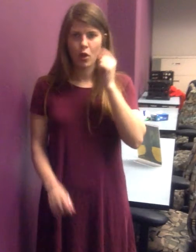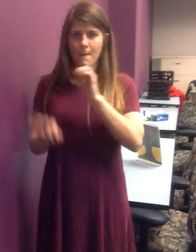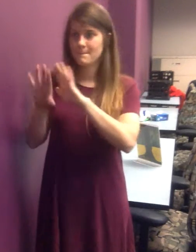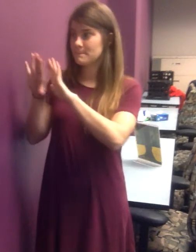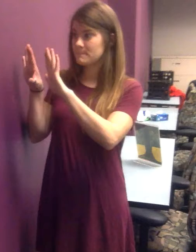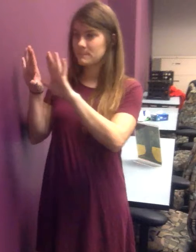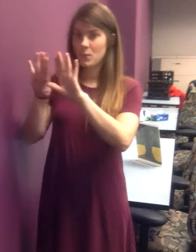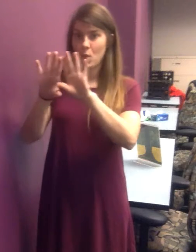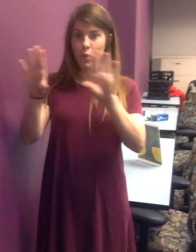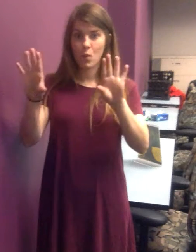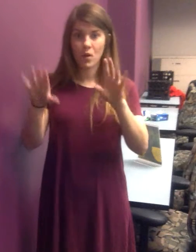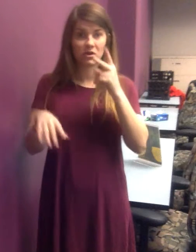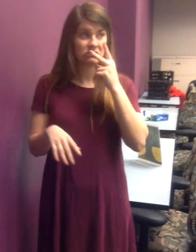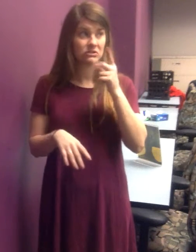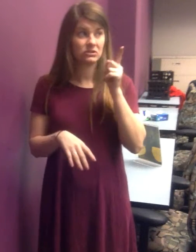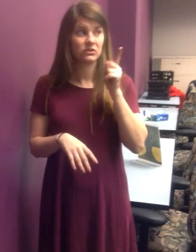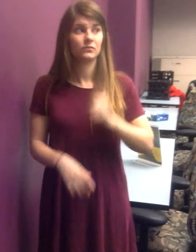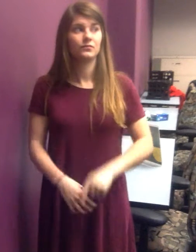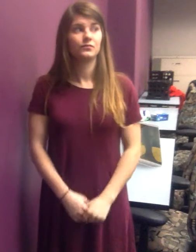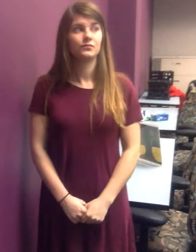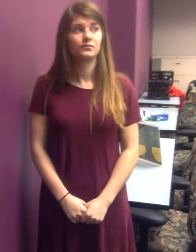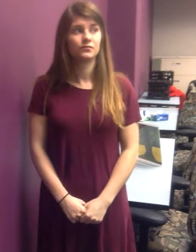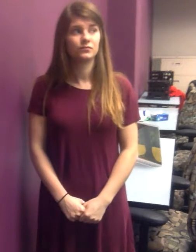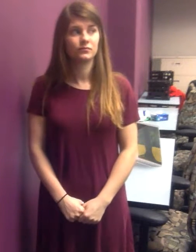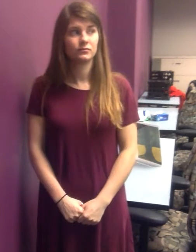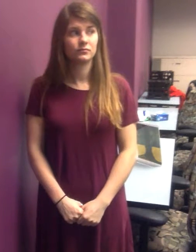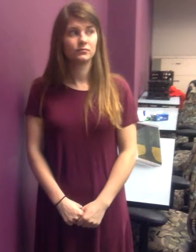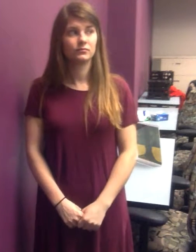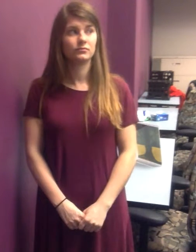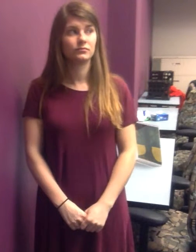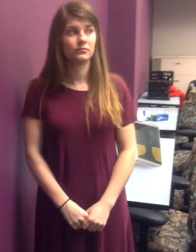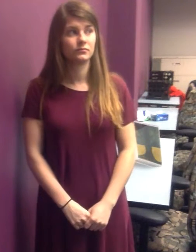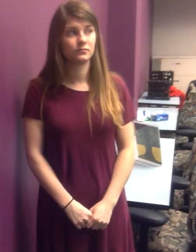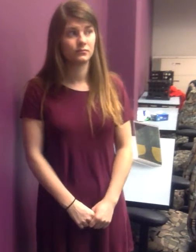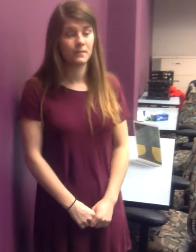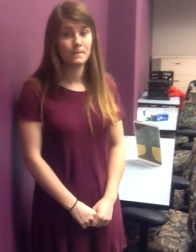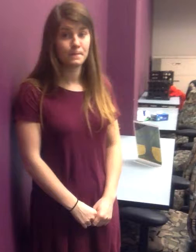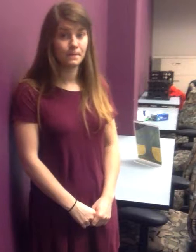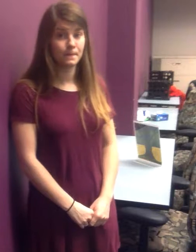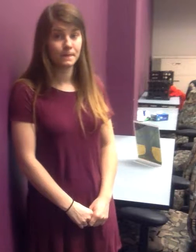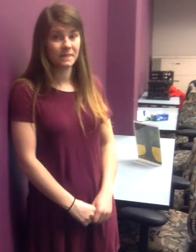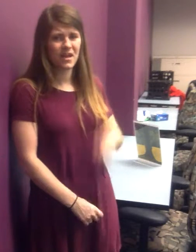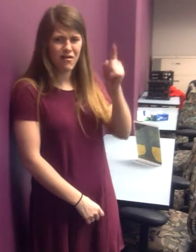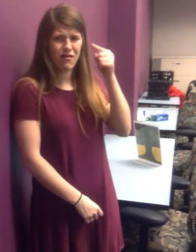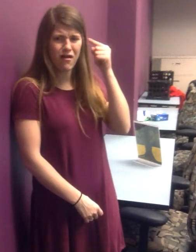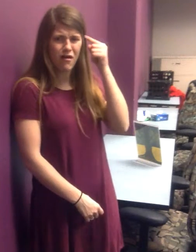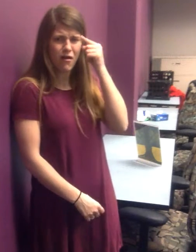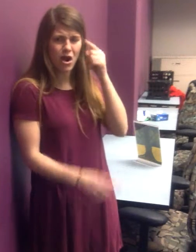of government. And there are many pretexts for expanding government. Opposing government action on climate